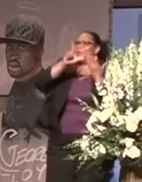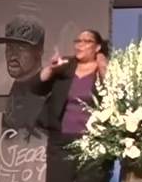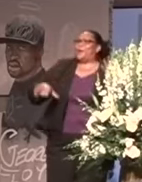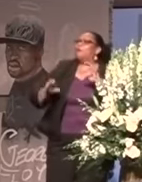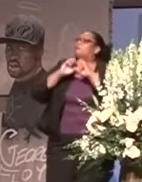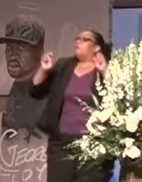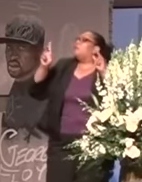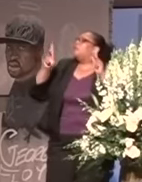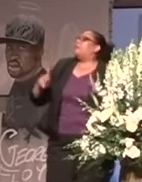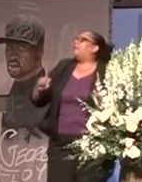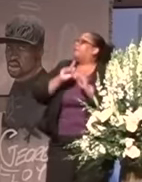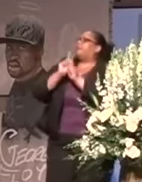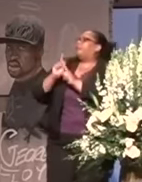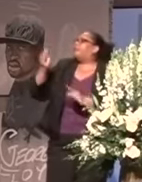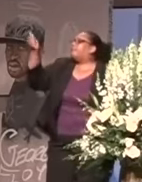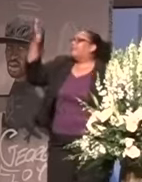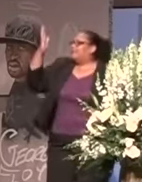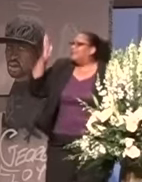Lord